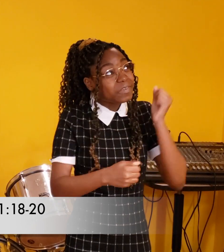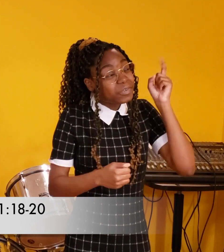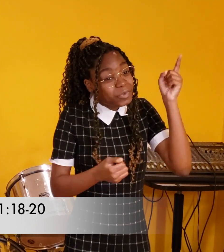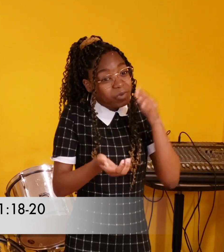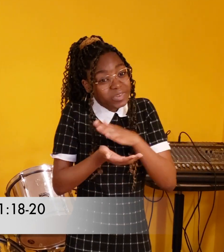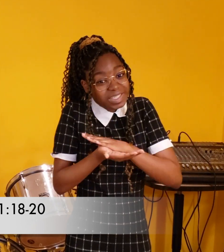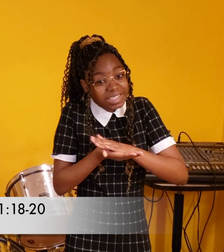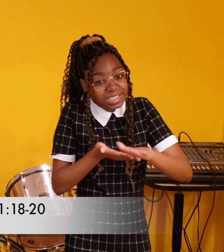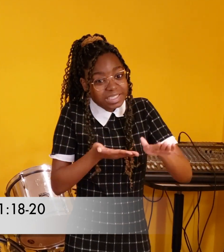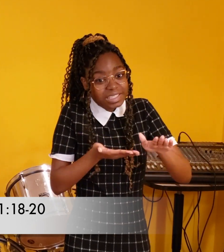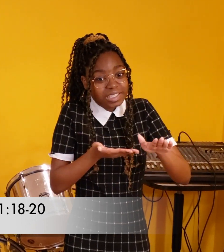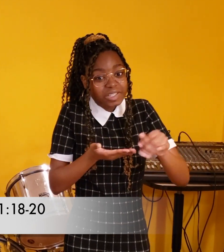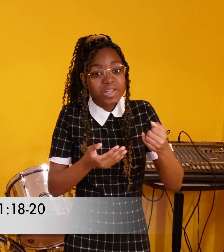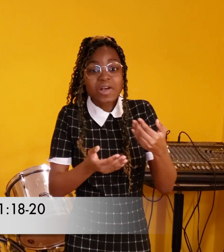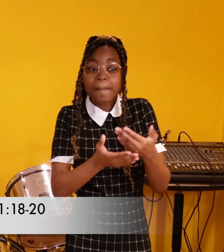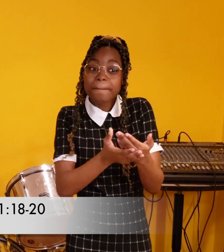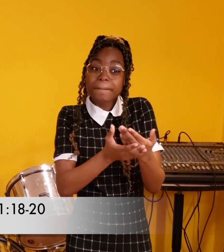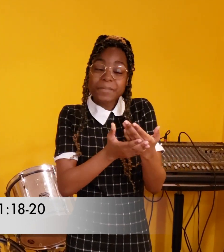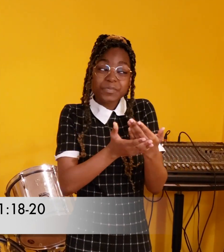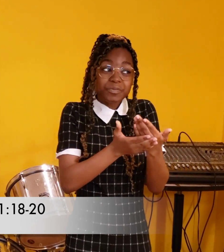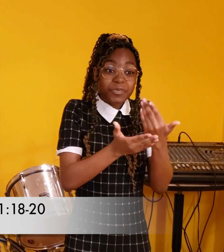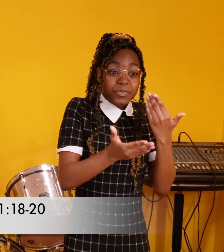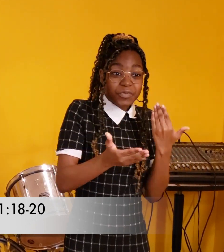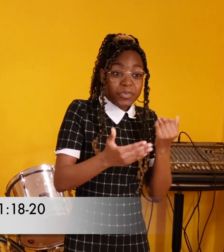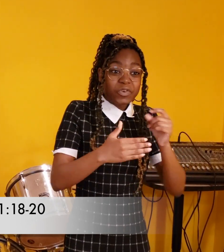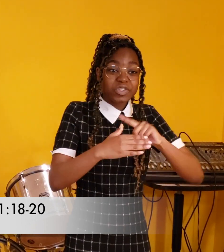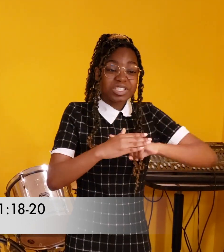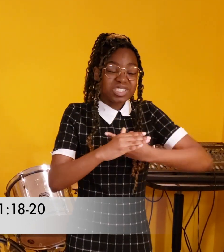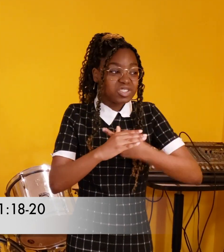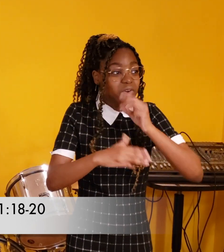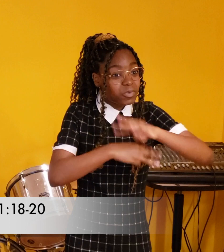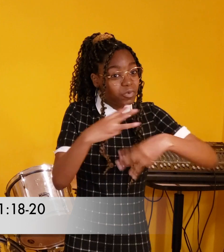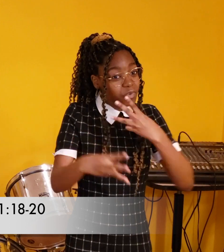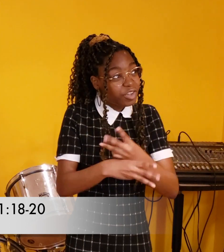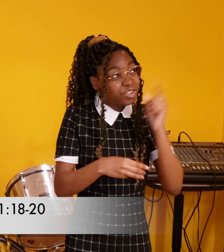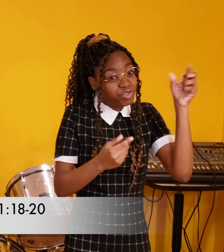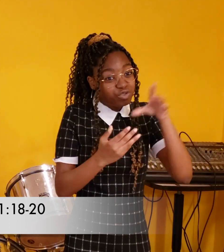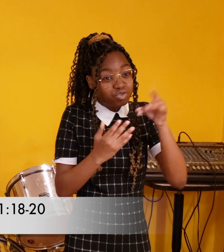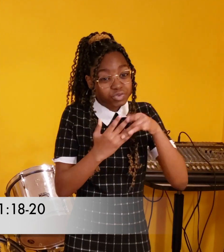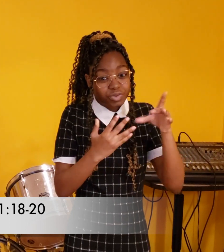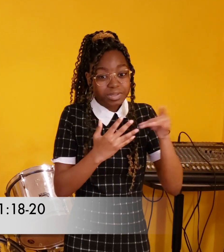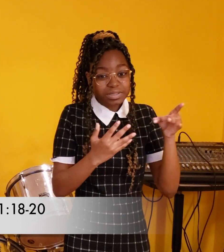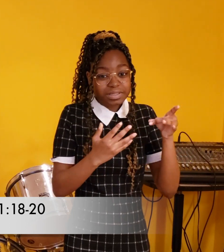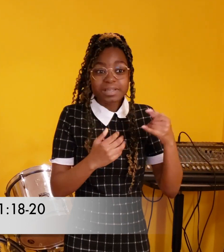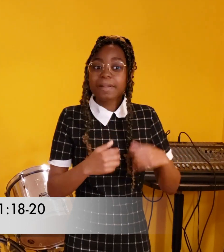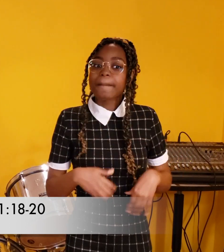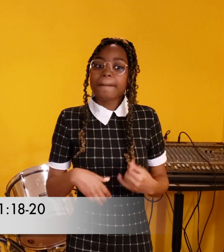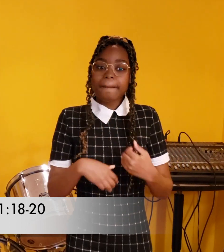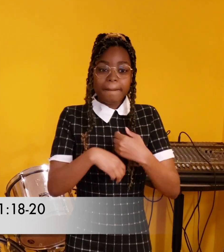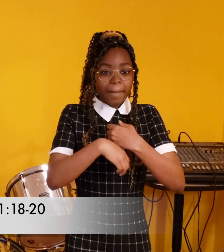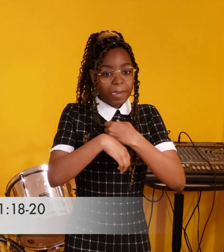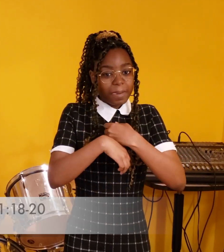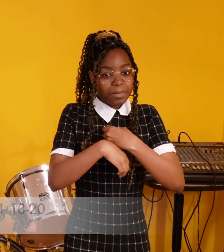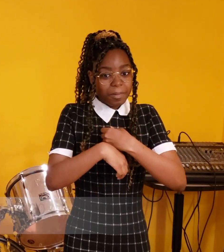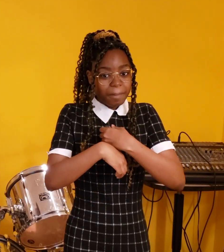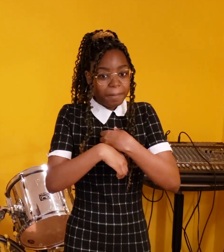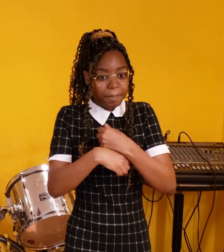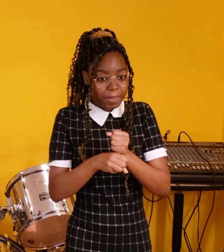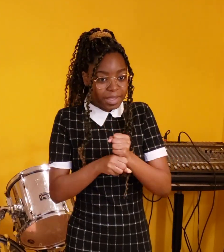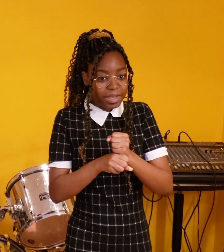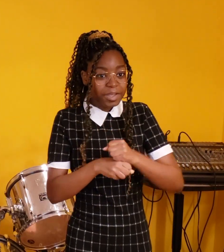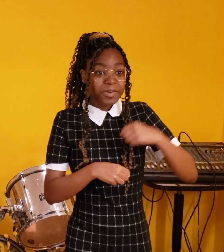was foreordained before the foundation of the world, but was manifest in these last times for you." So